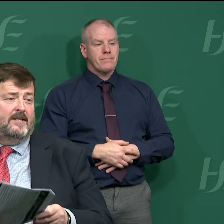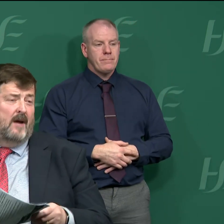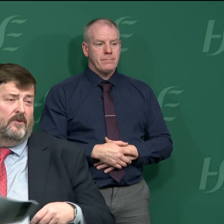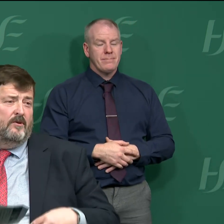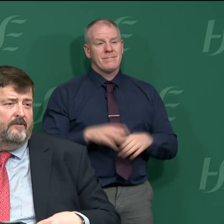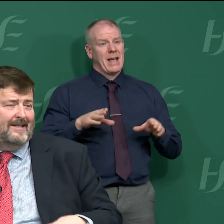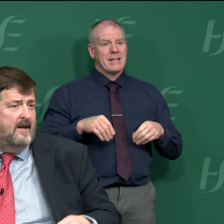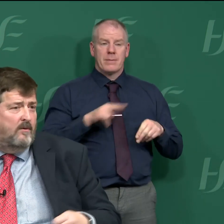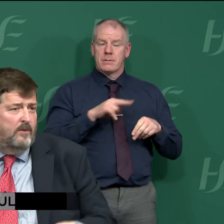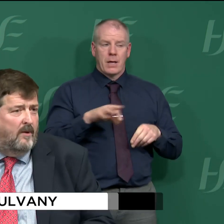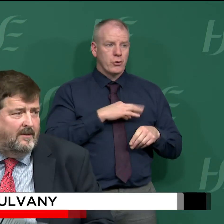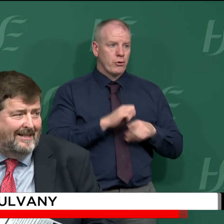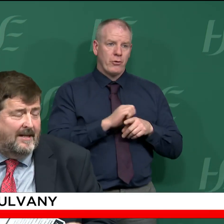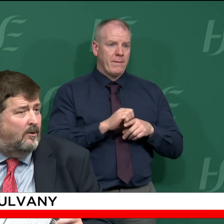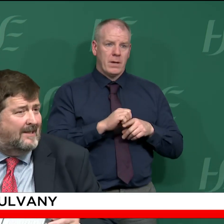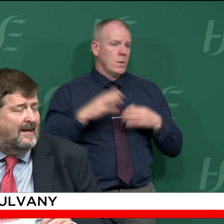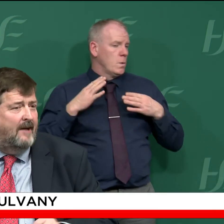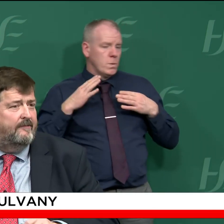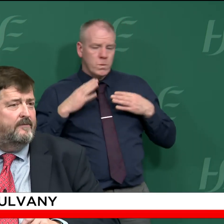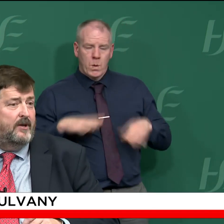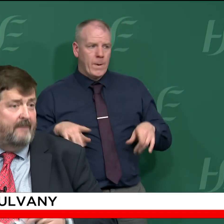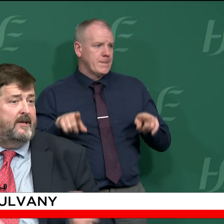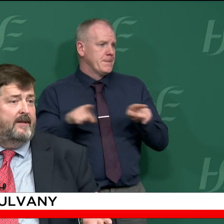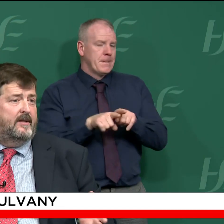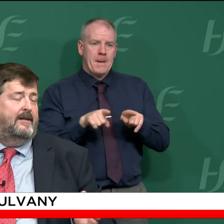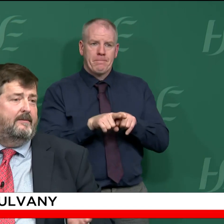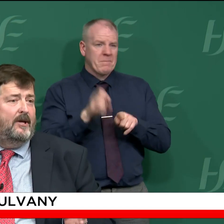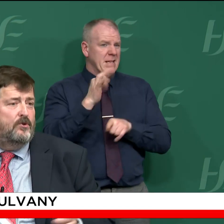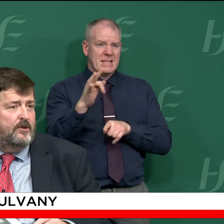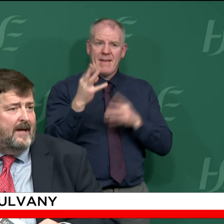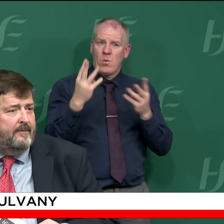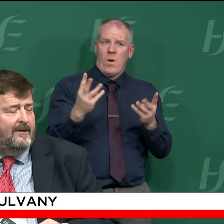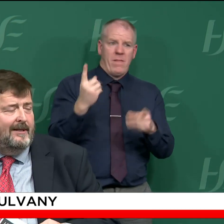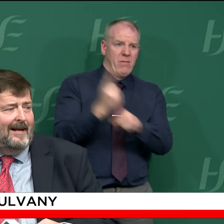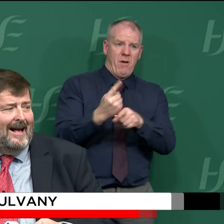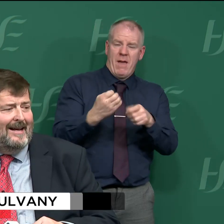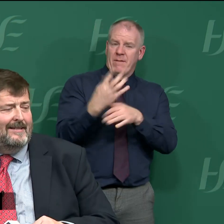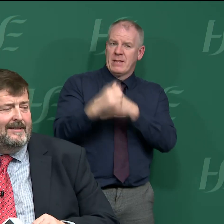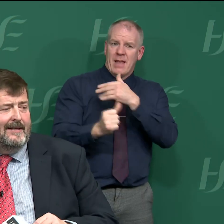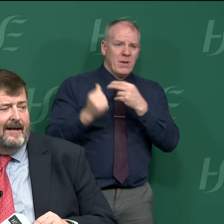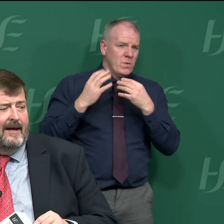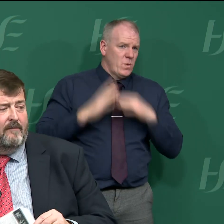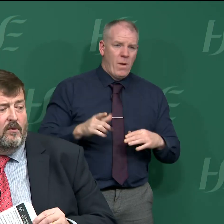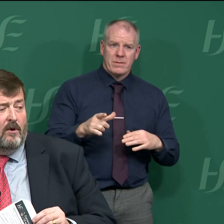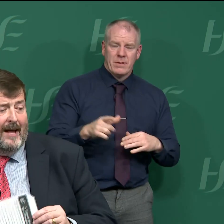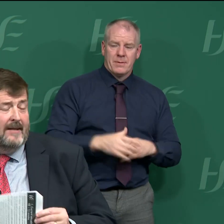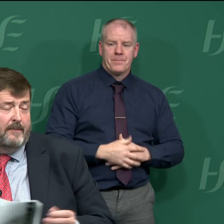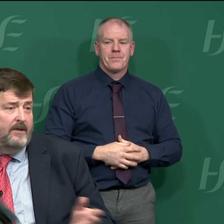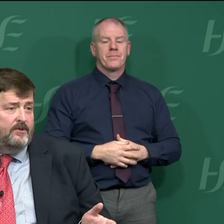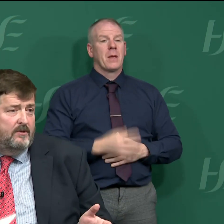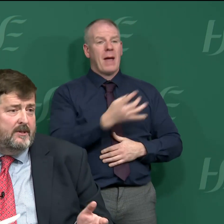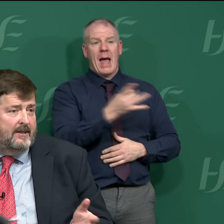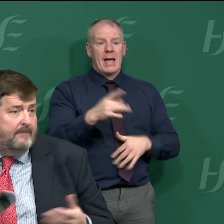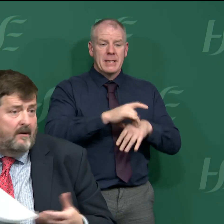Richard, it's not good enough. It's not what we want. It's not what the staff try every day to make sure doesn't happen. And what we